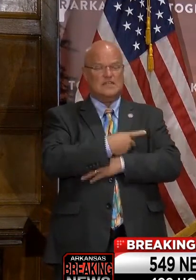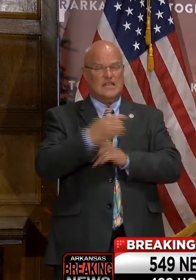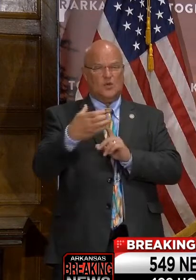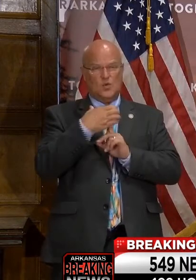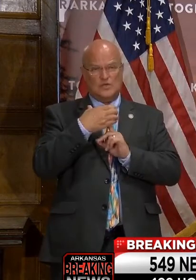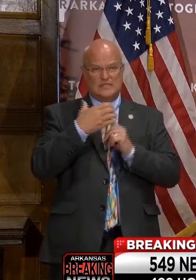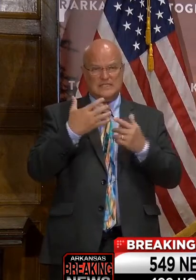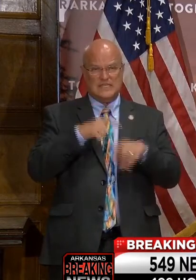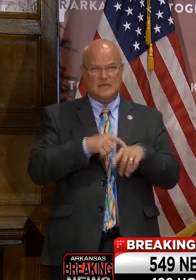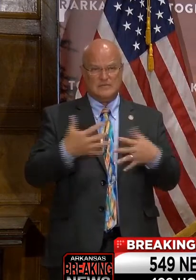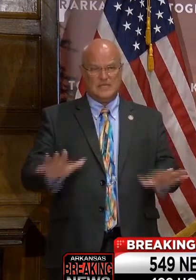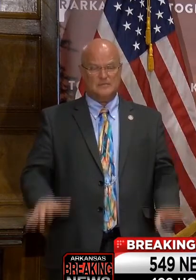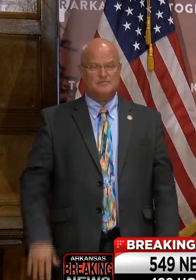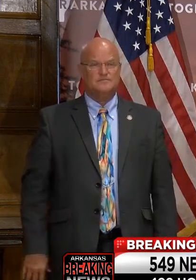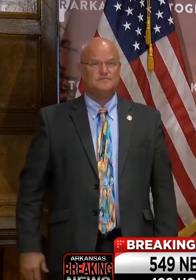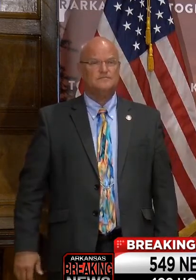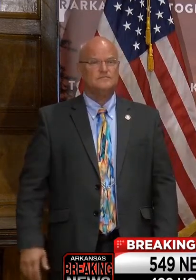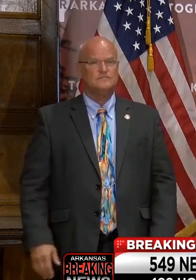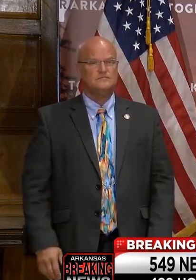quarantine?